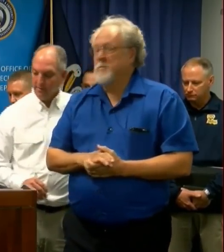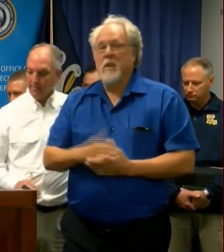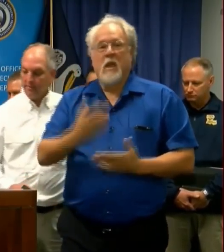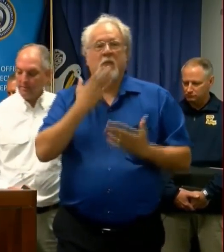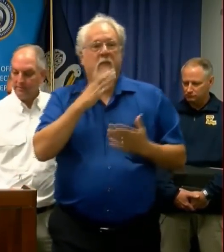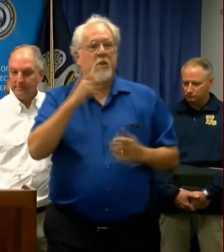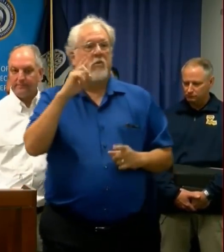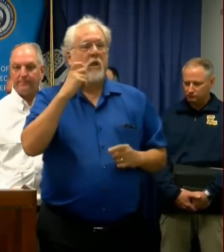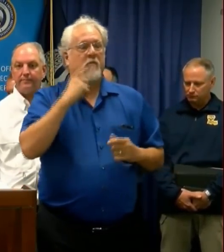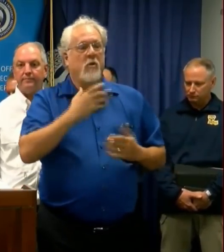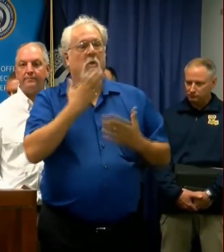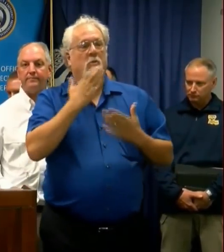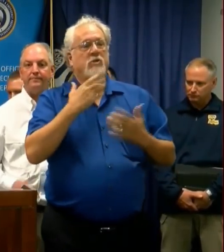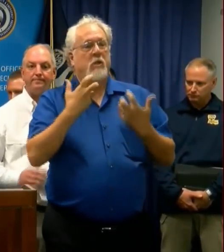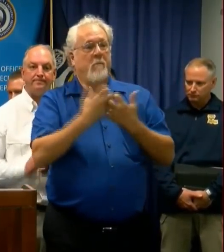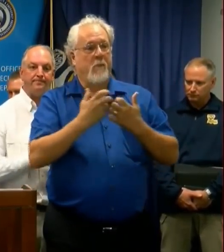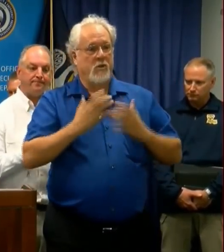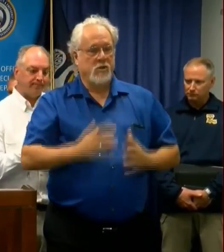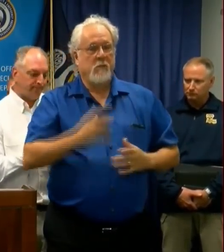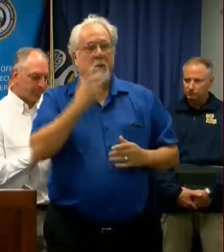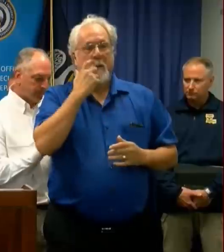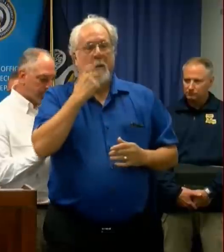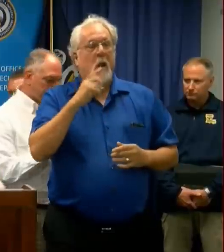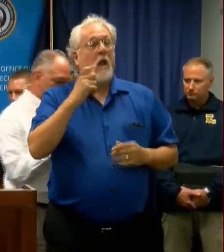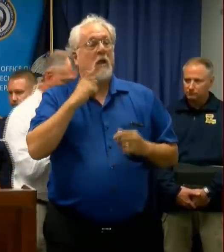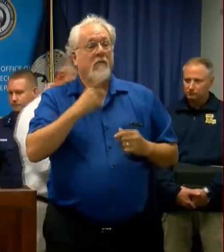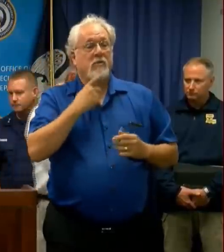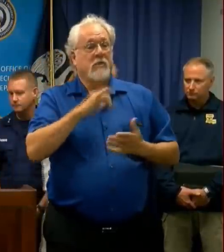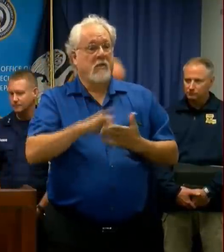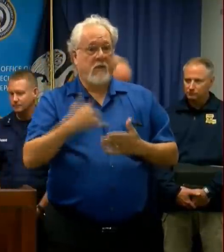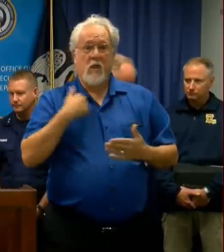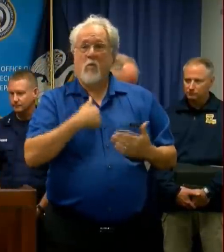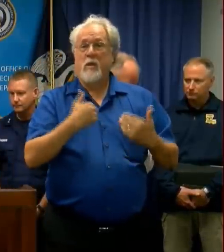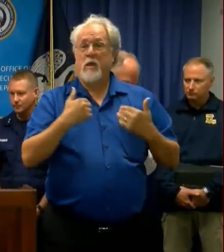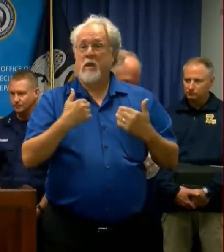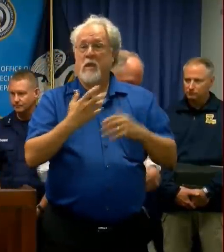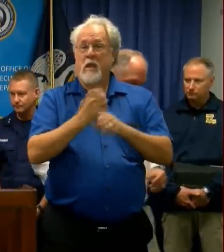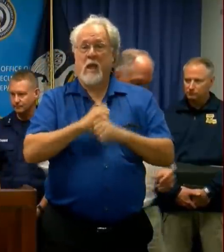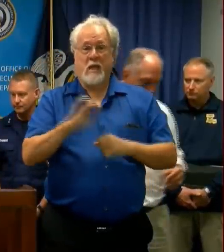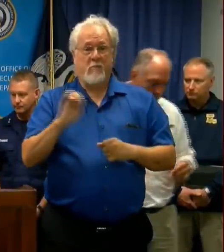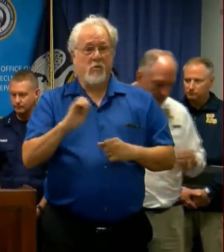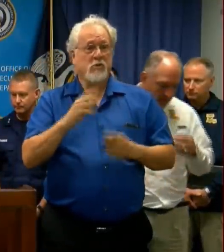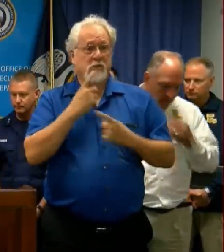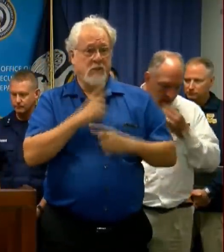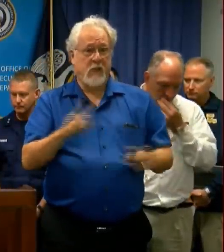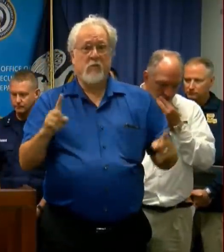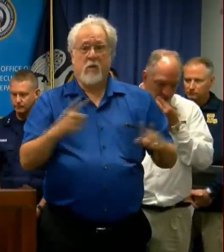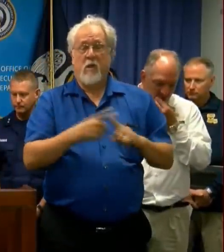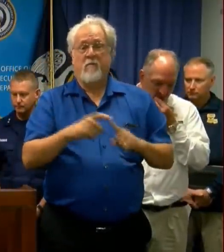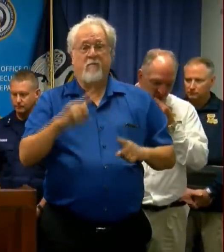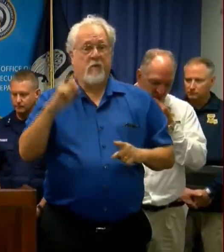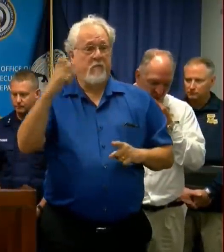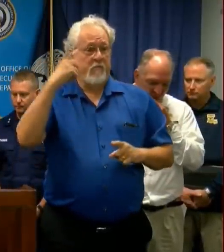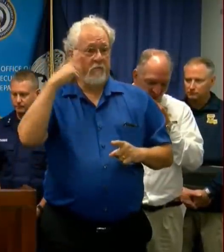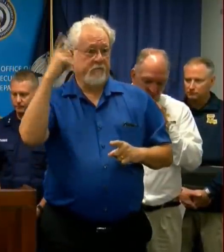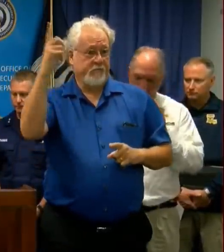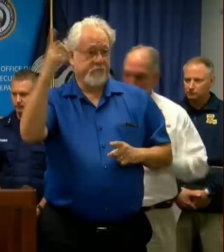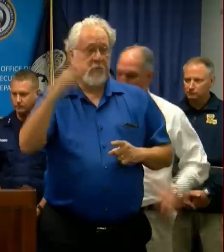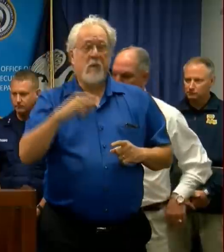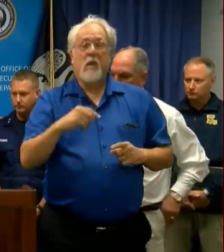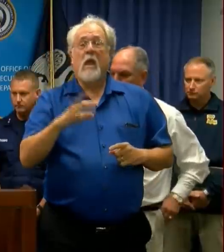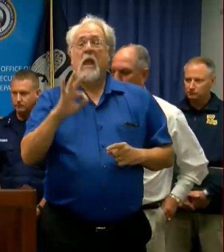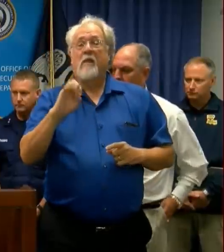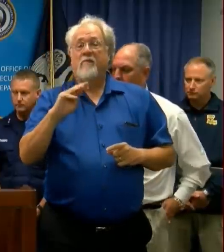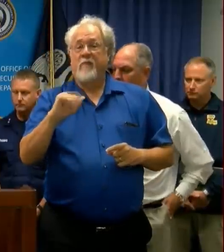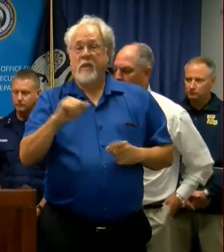Hey, thank you, Governor. Appreciate the partnership. As the Governor said, we have gotten an emergency declaration from the federal government.